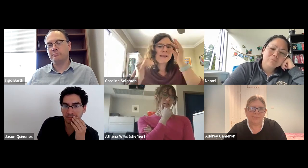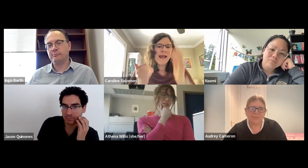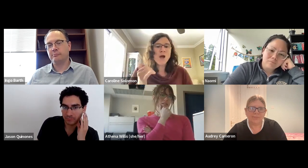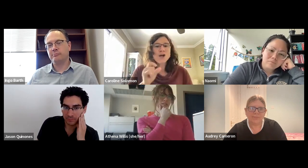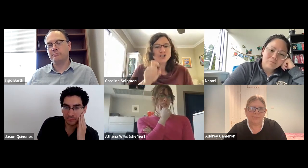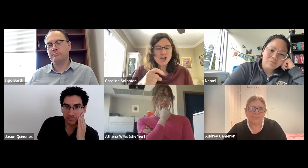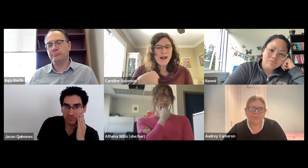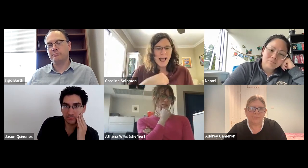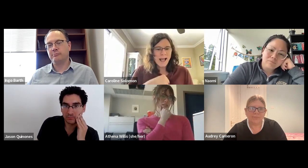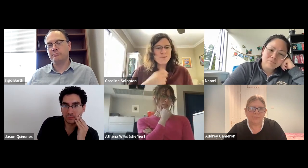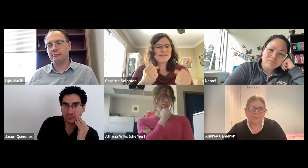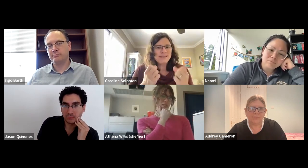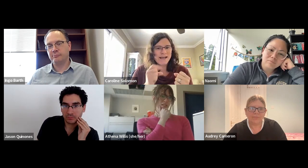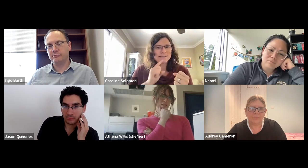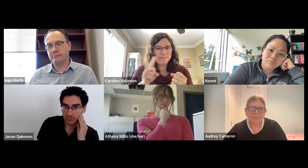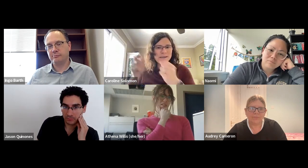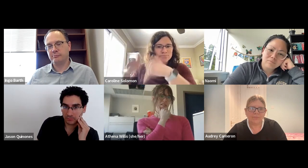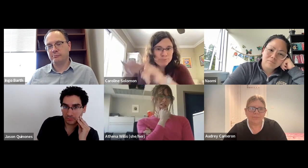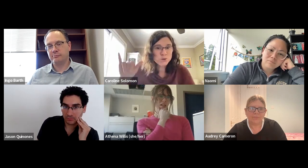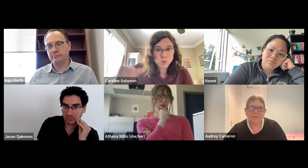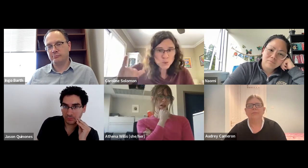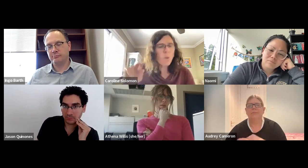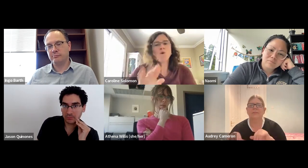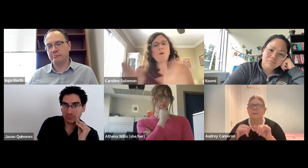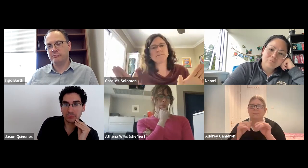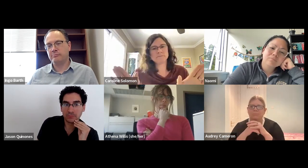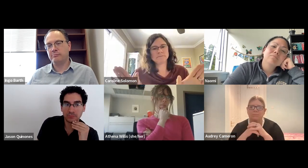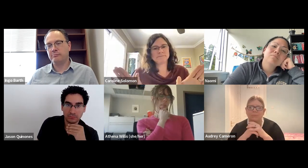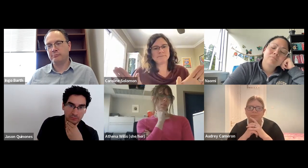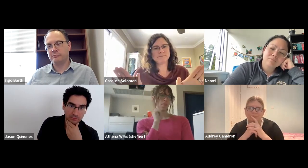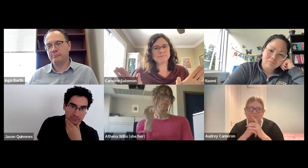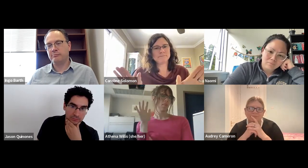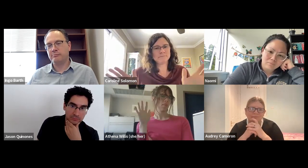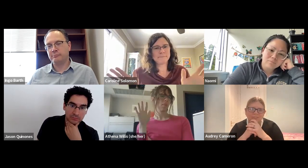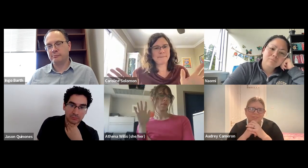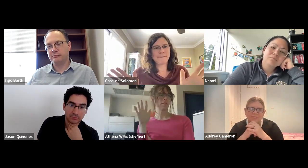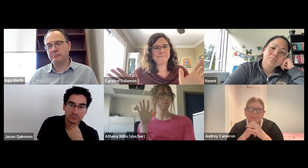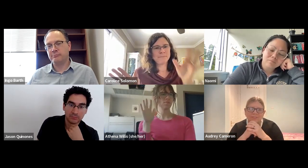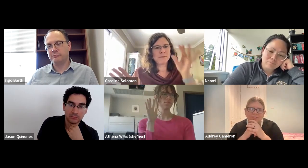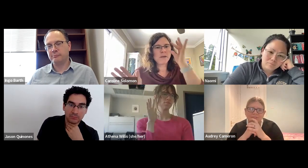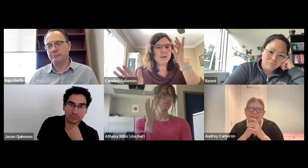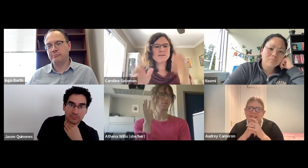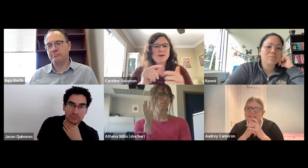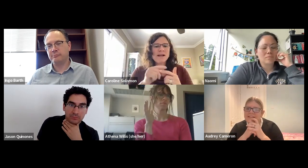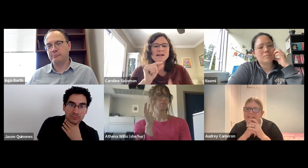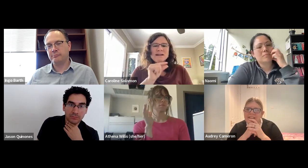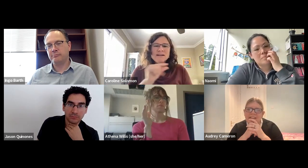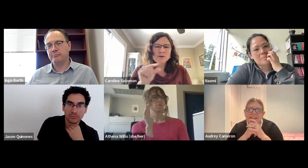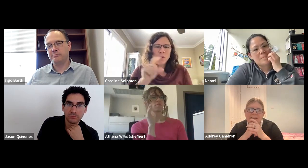on an international level. Should our signs be on a standardized level in that same way or not? So